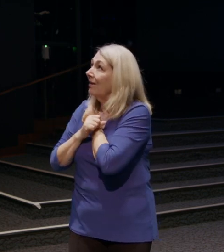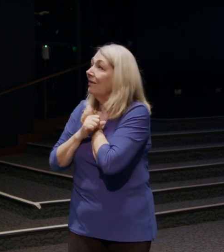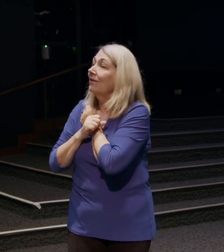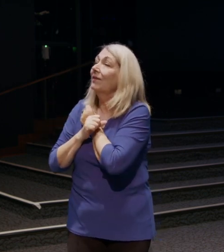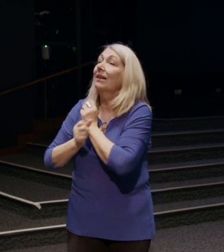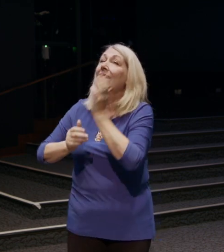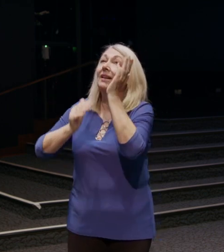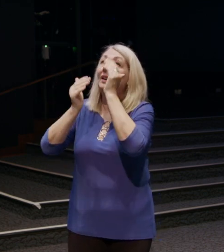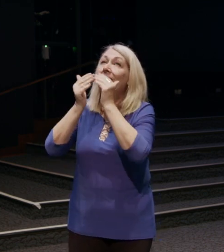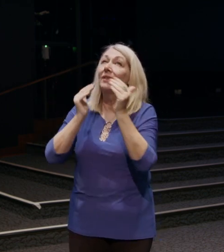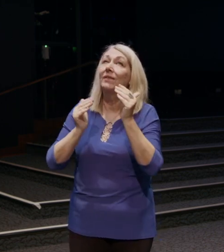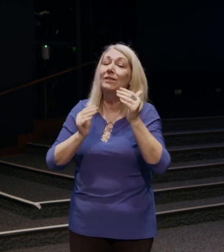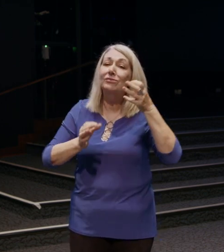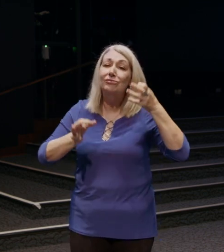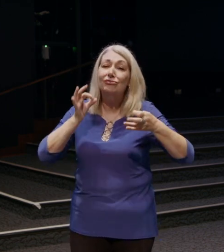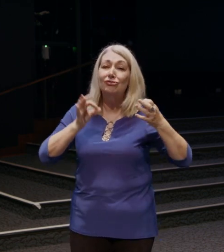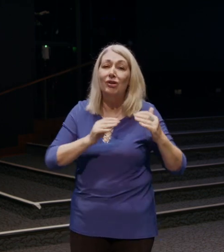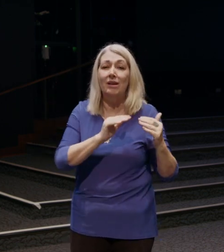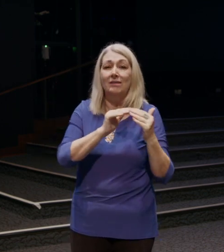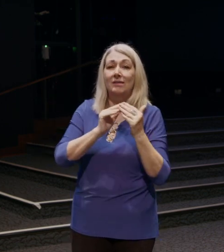justice meet.